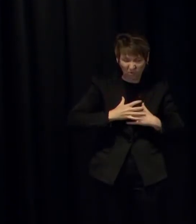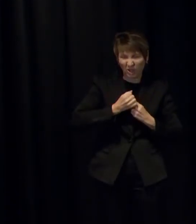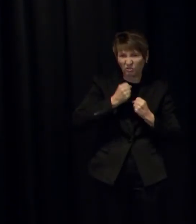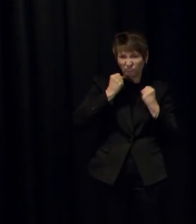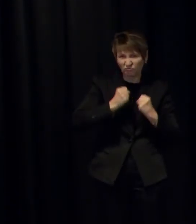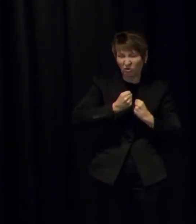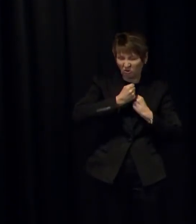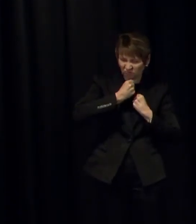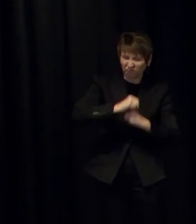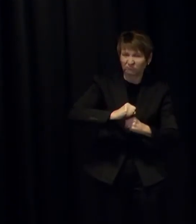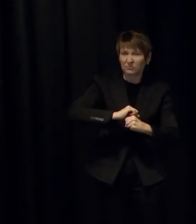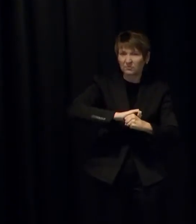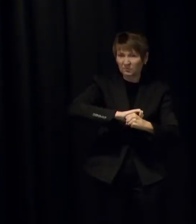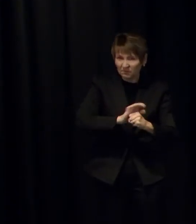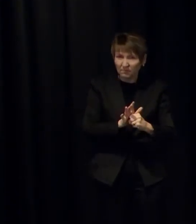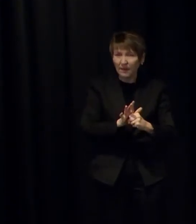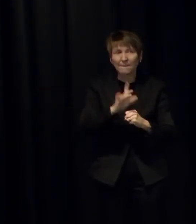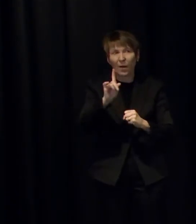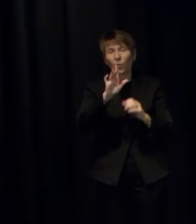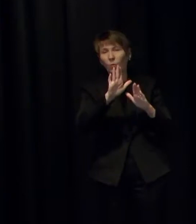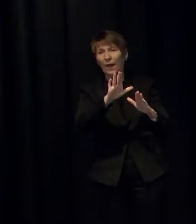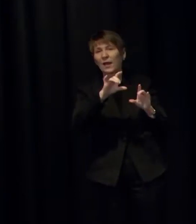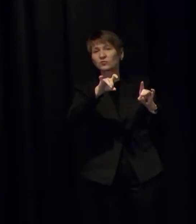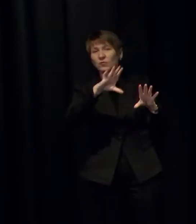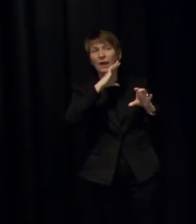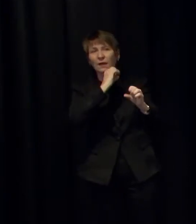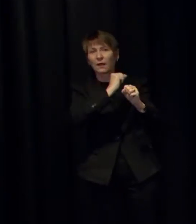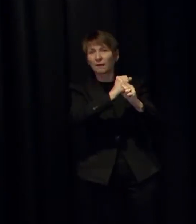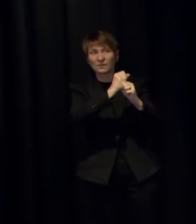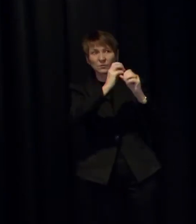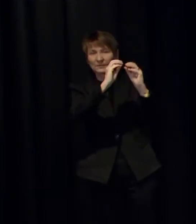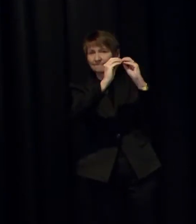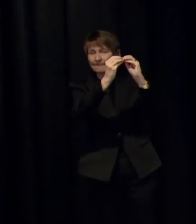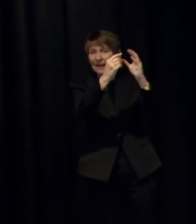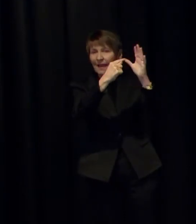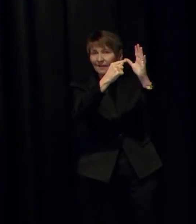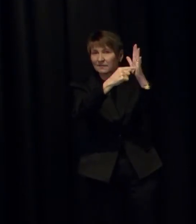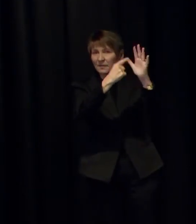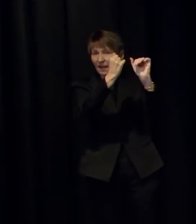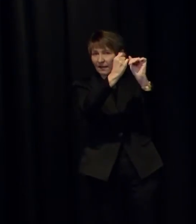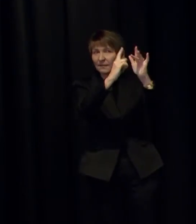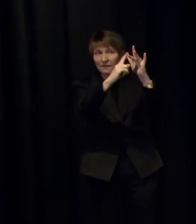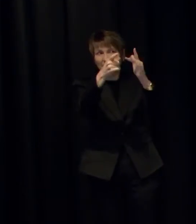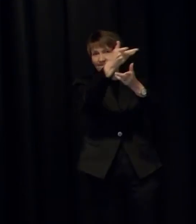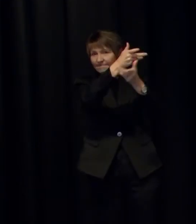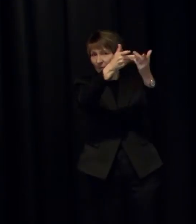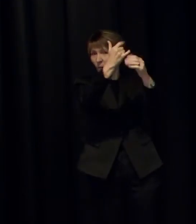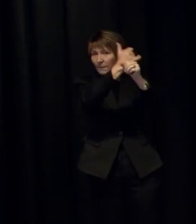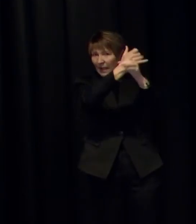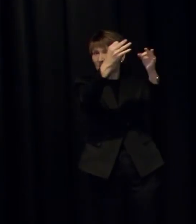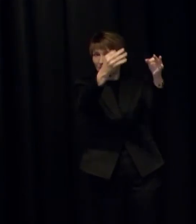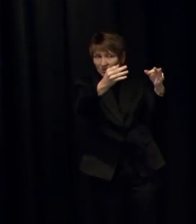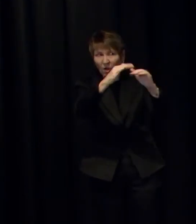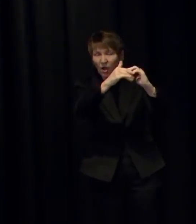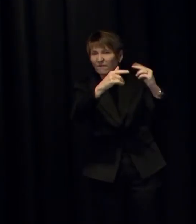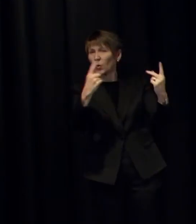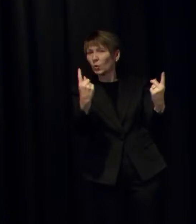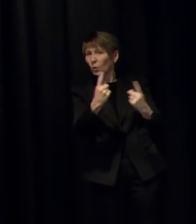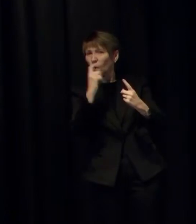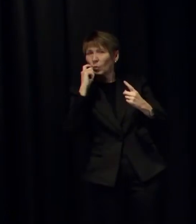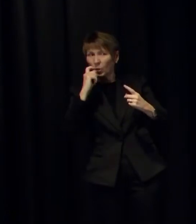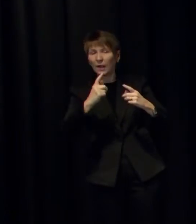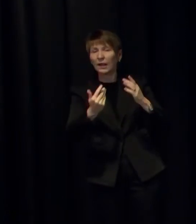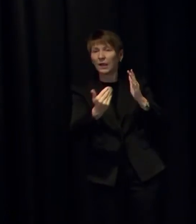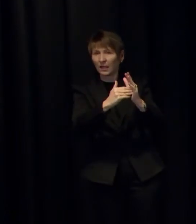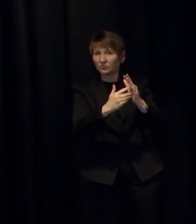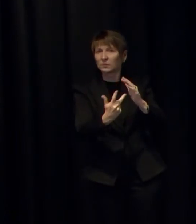week of November, and that's something that we would also like to roll out as comprehensively and as quickly as we can, because that will also be an additional